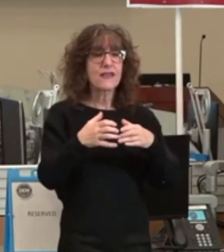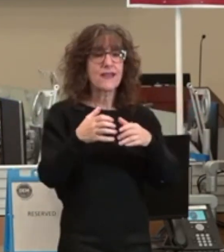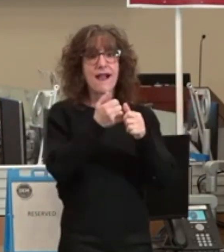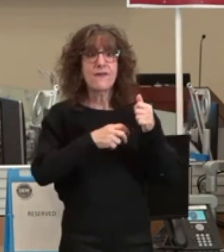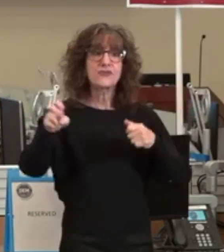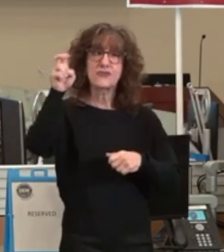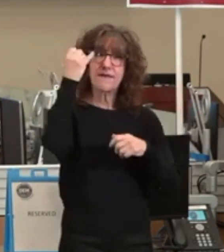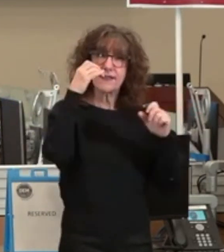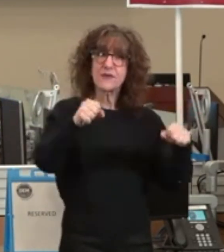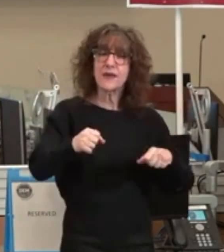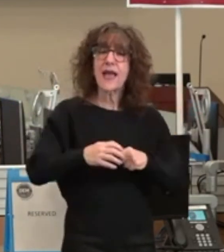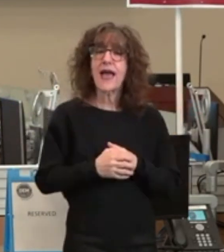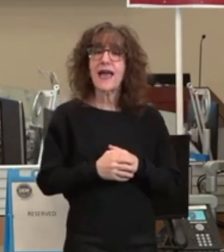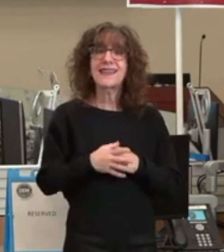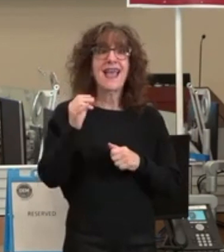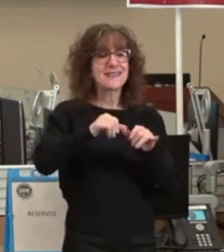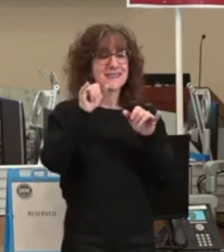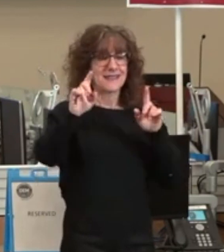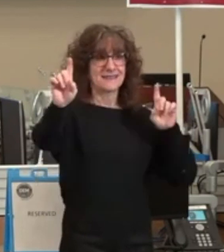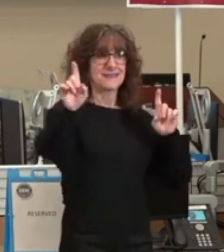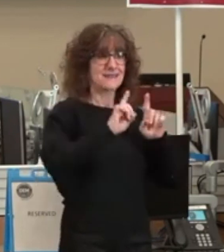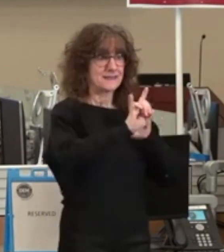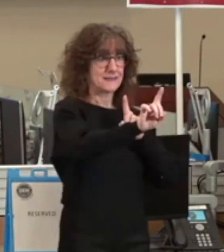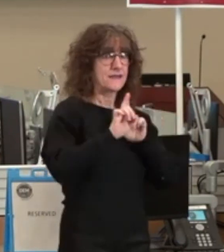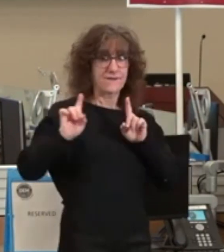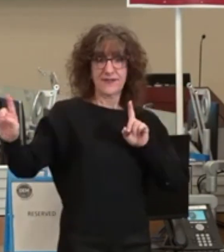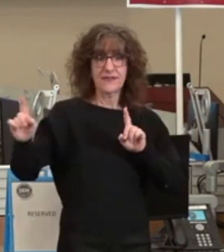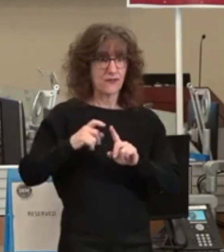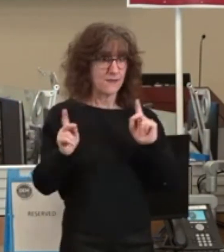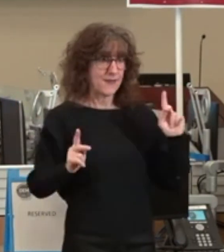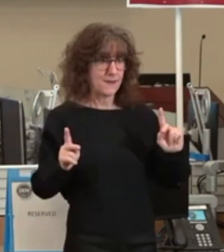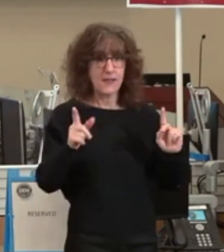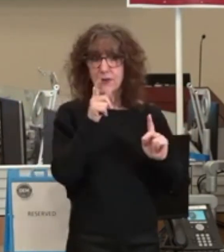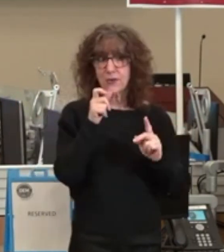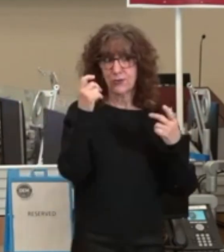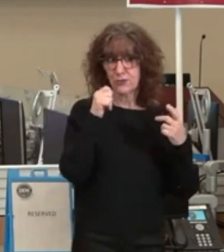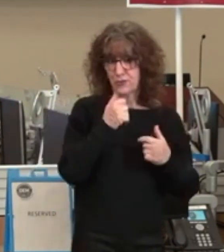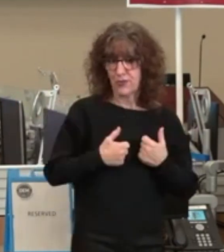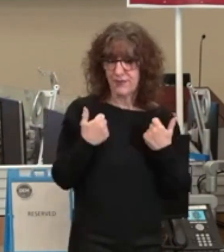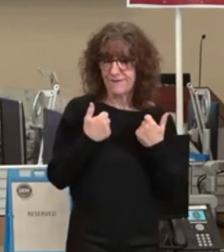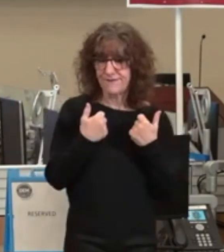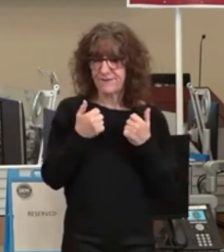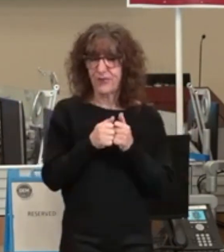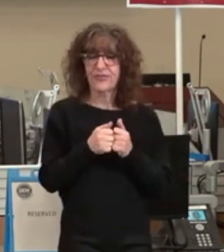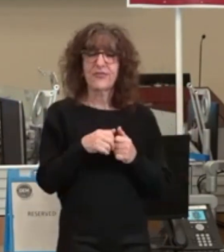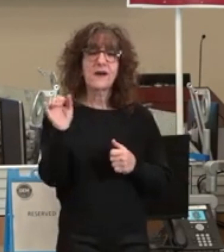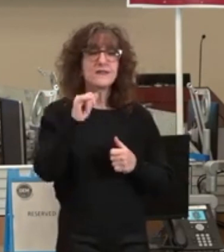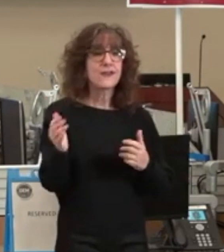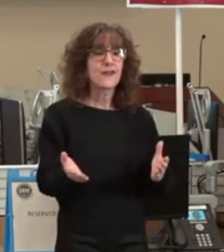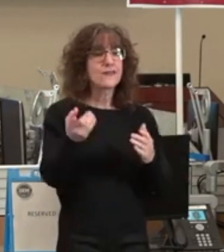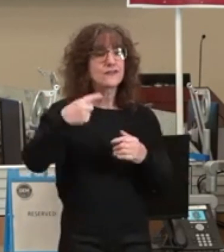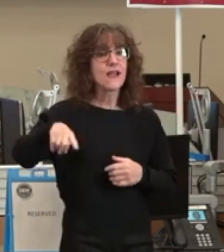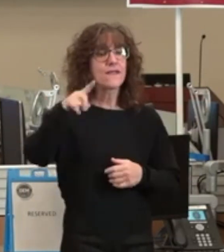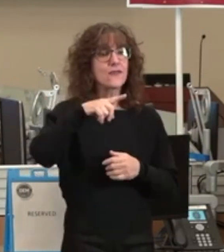travel if you possibly can, and stay at least 6 feet away from people who you do not live with. We also encourage